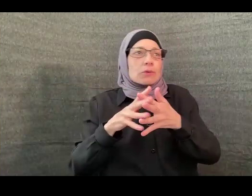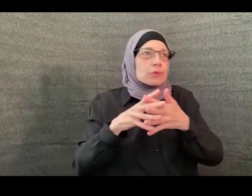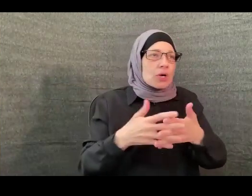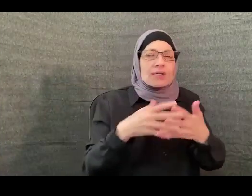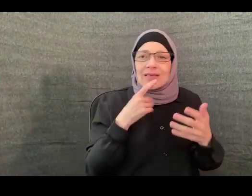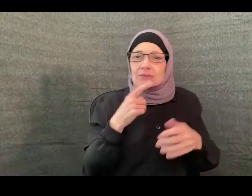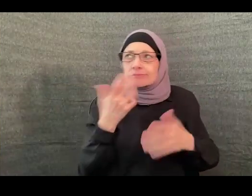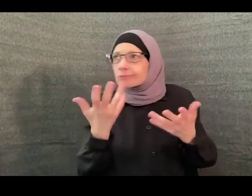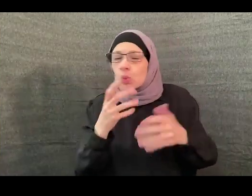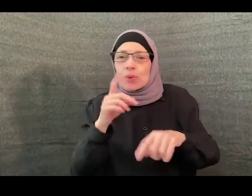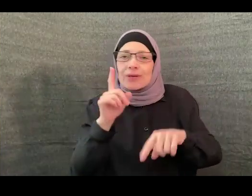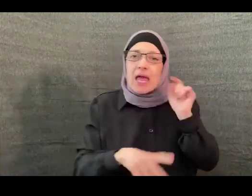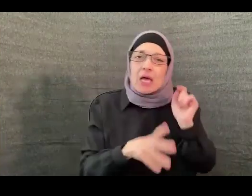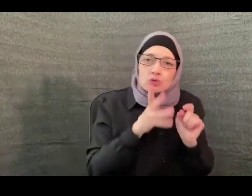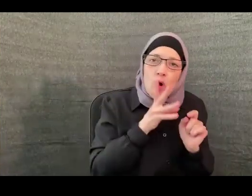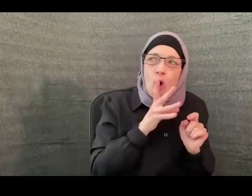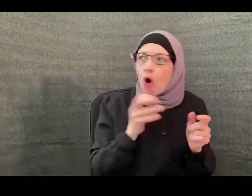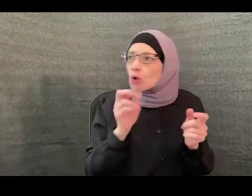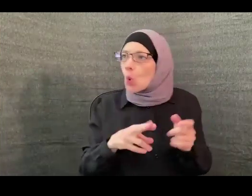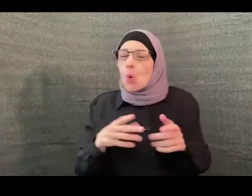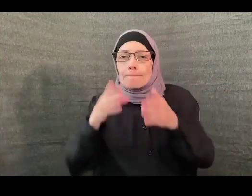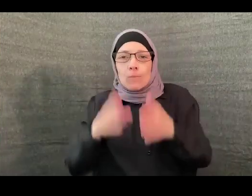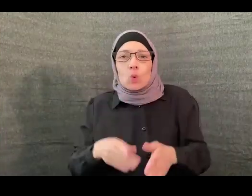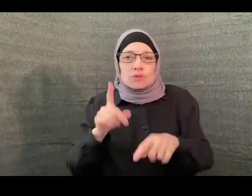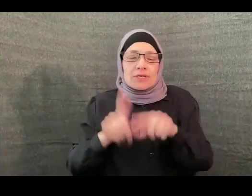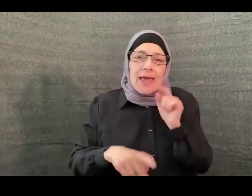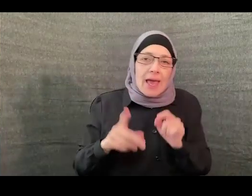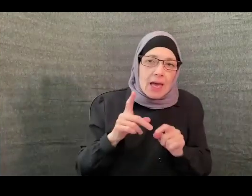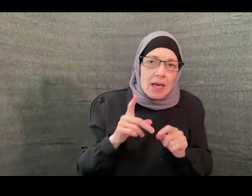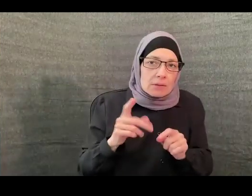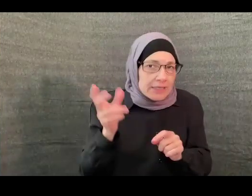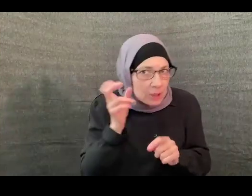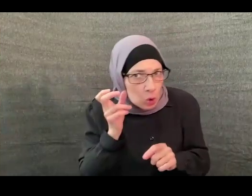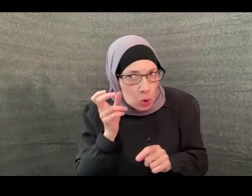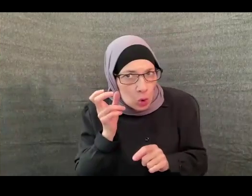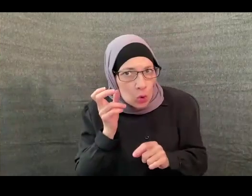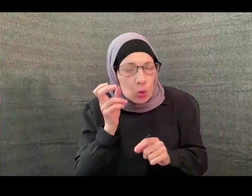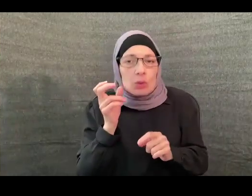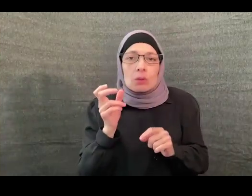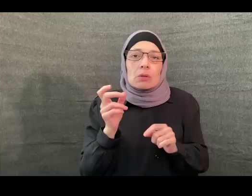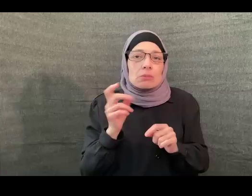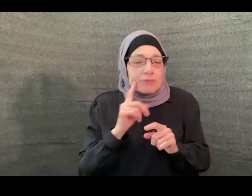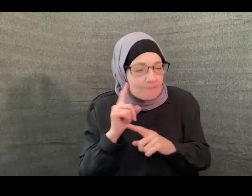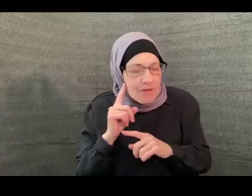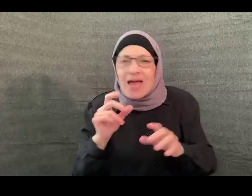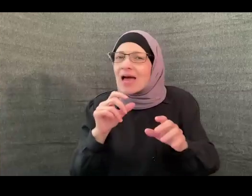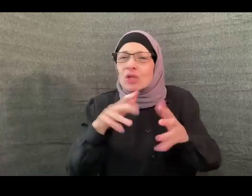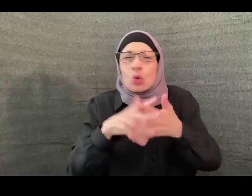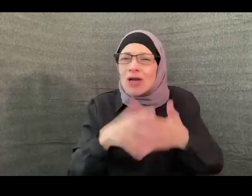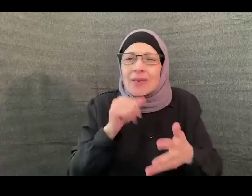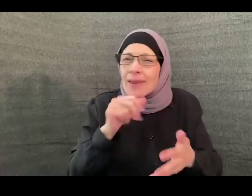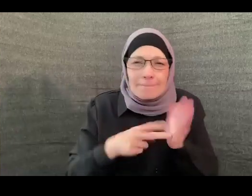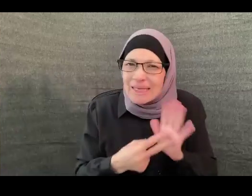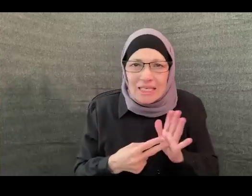speak, being deaf or dumb. It is not the physical deafness the Quran is talking about.